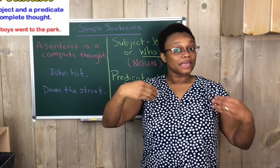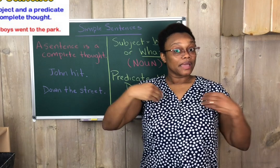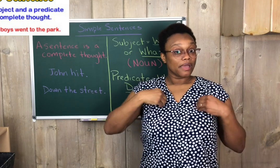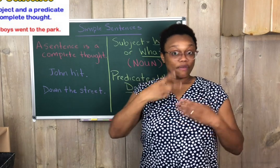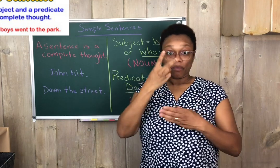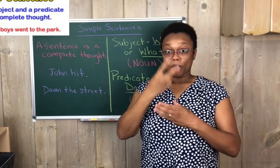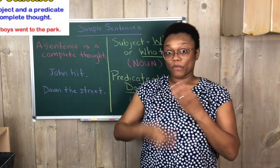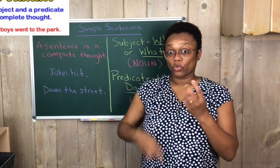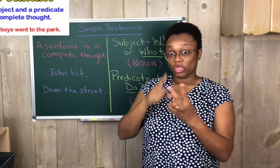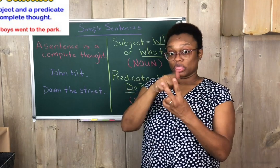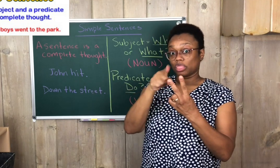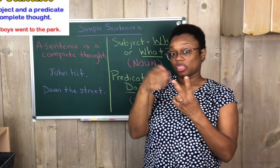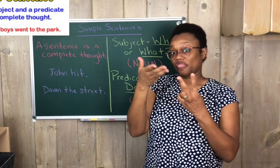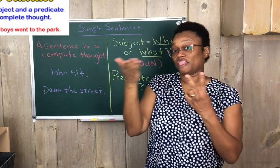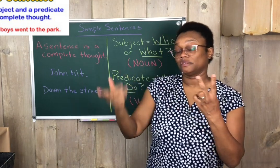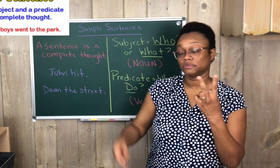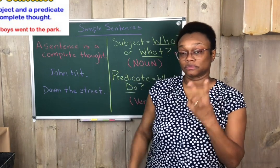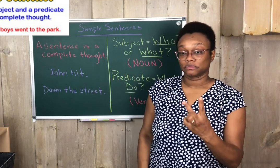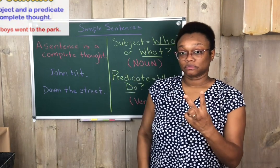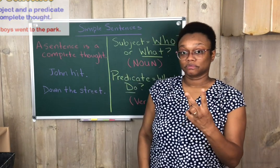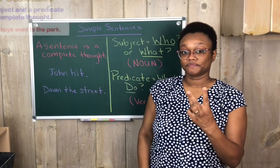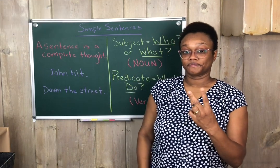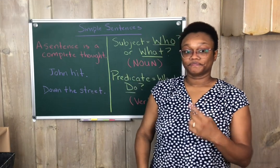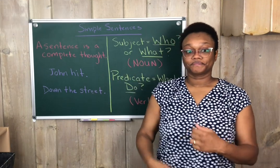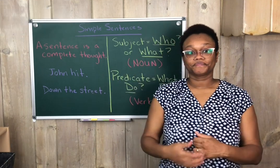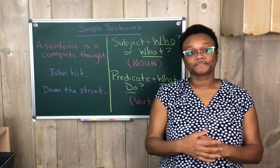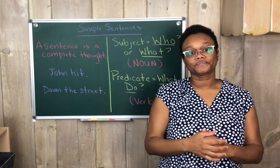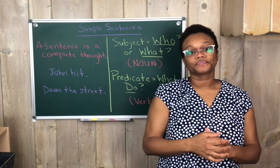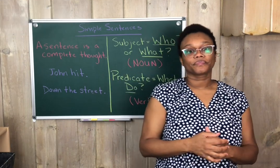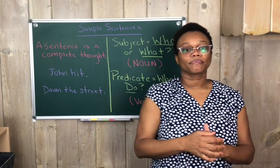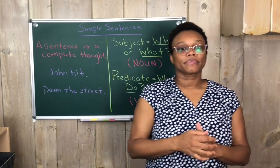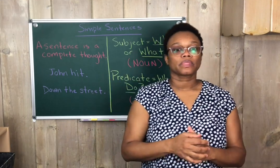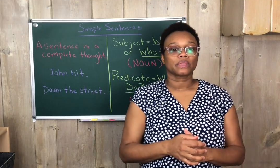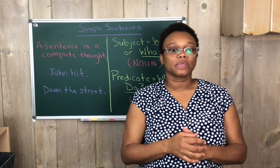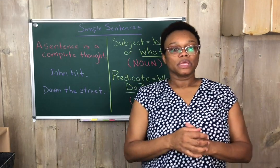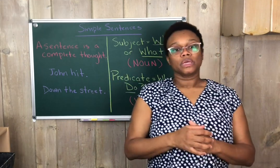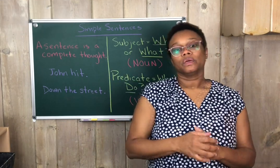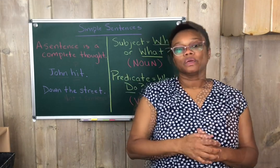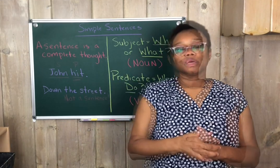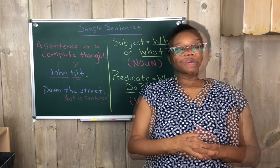It must have both the subject and predicate.